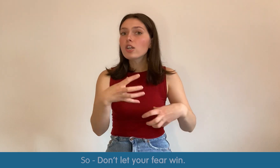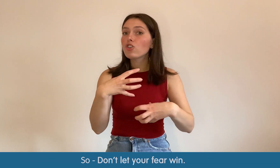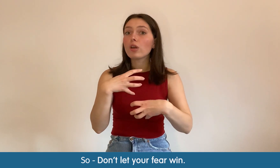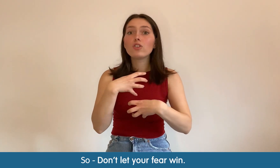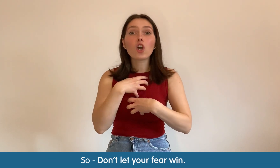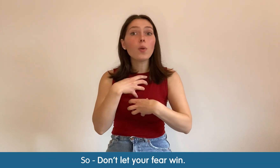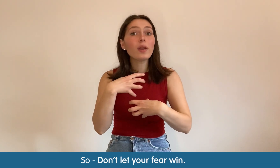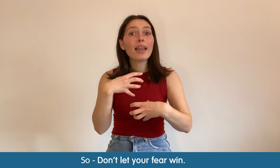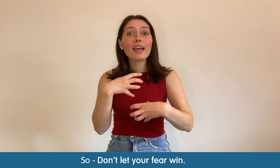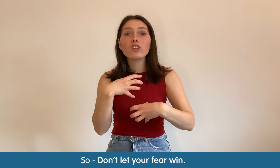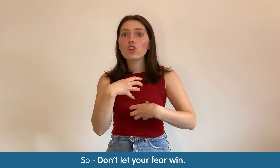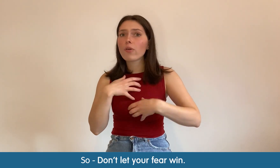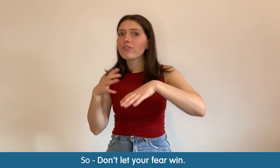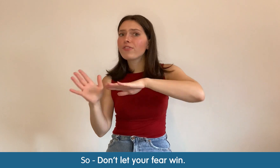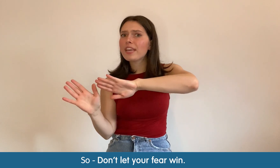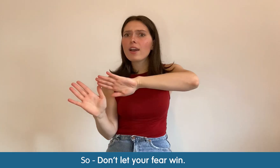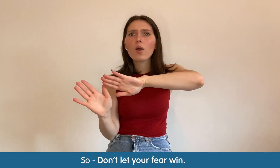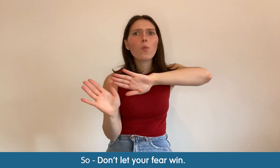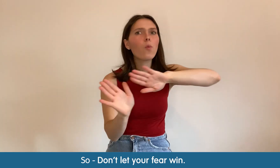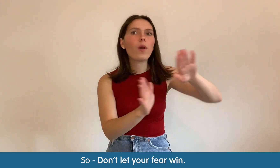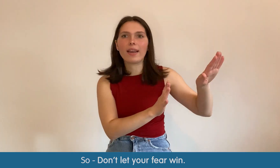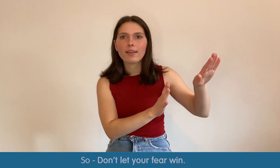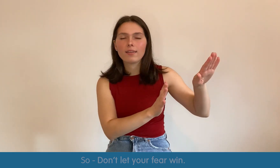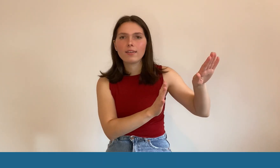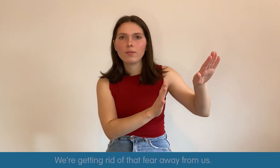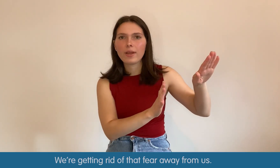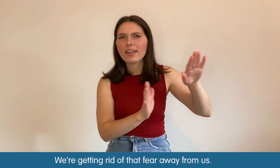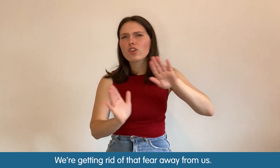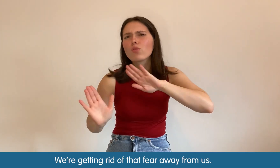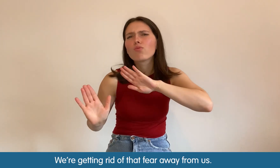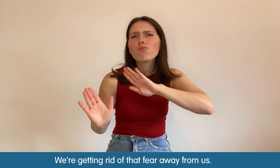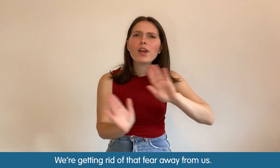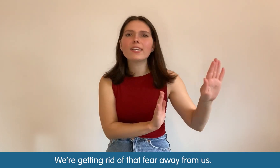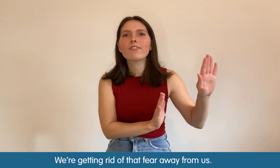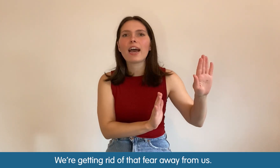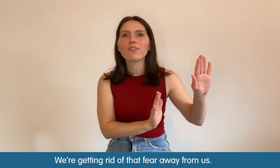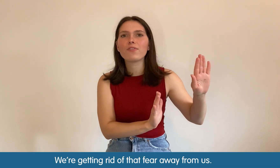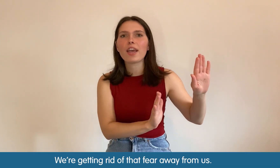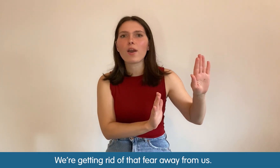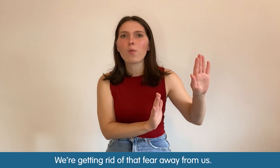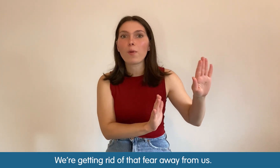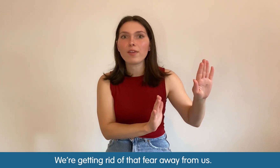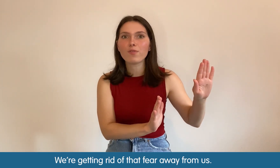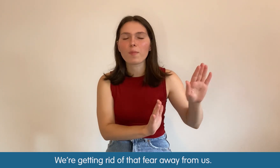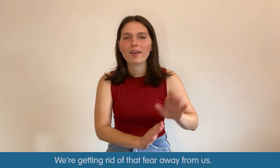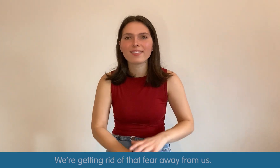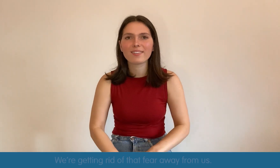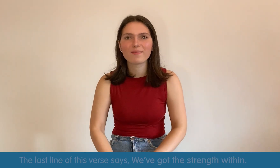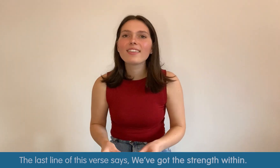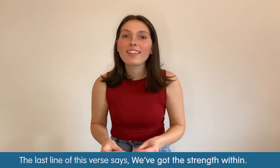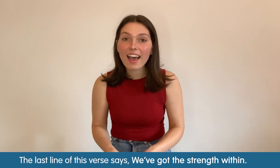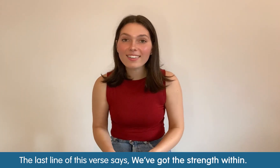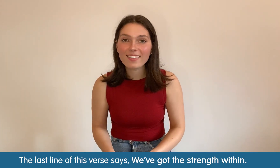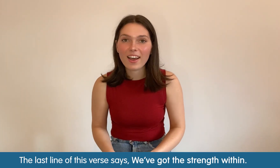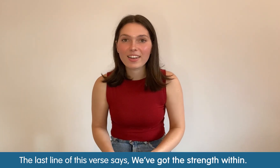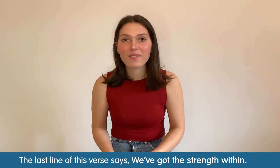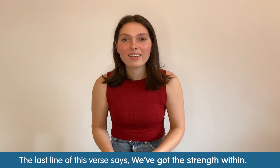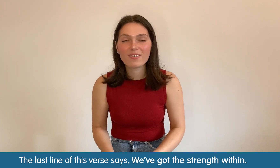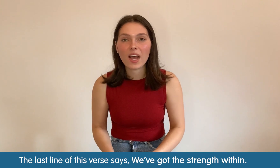So don't let your fear win. We're getting rid of that fear away from us. The last line of this verse